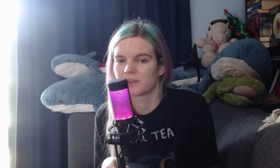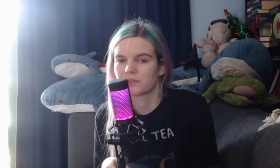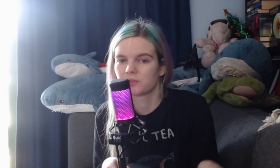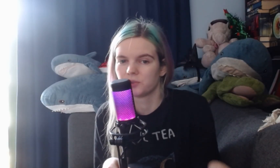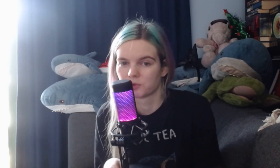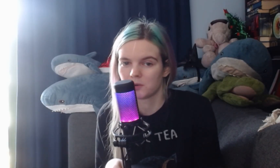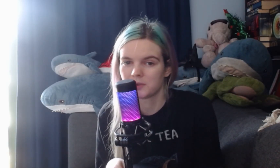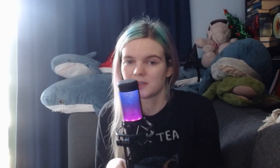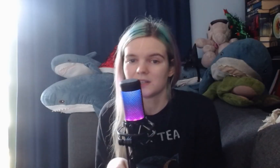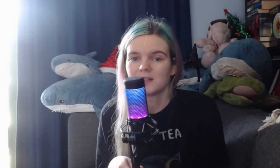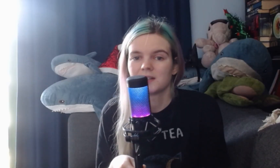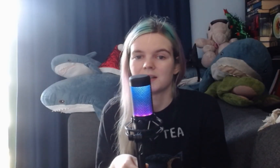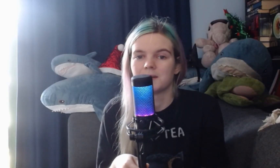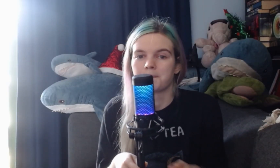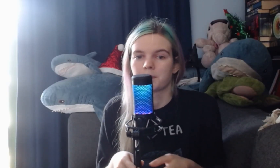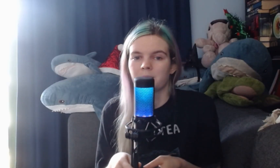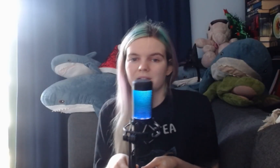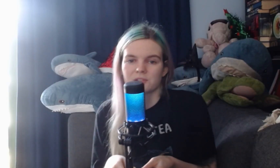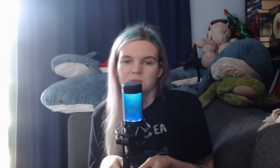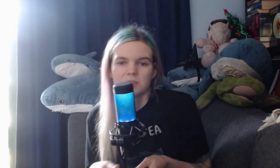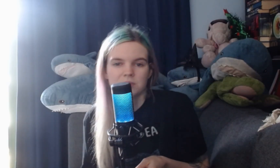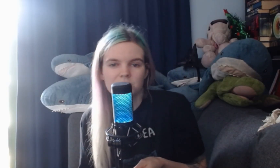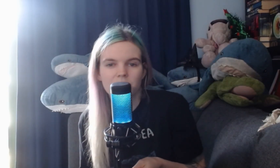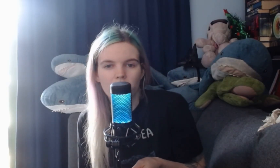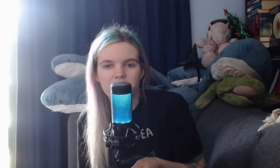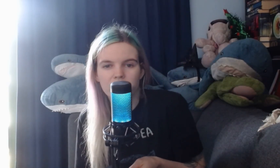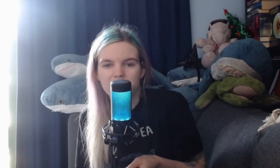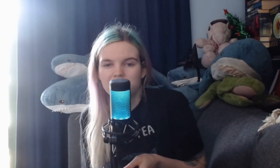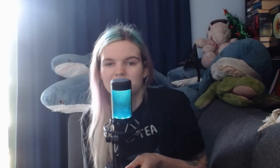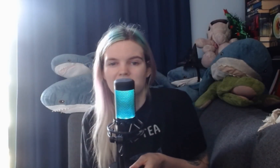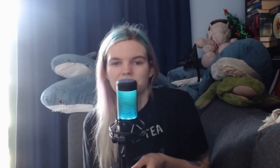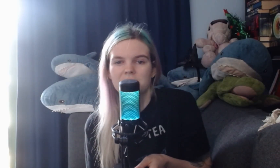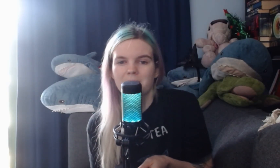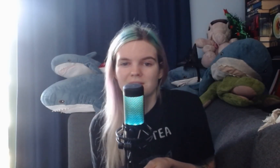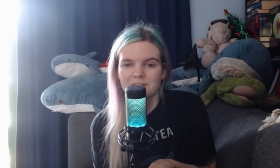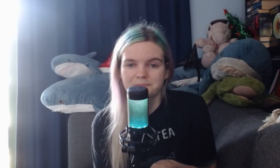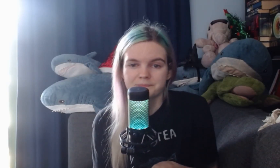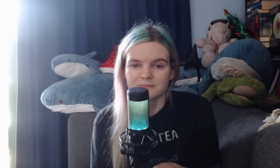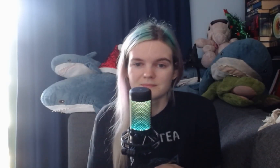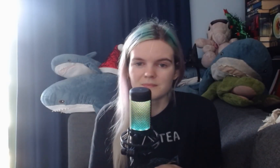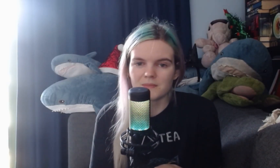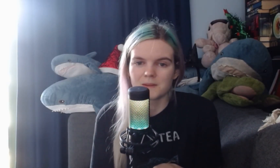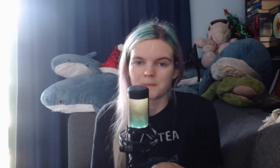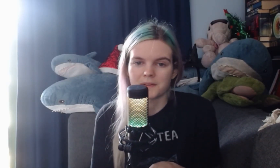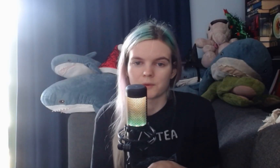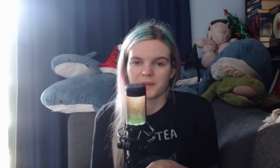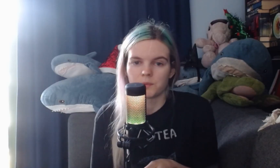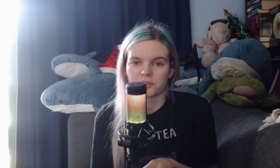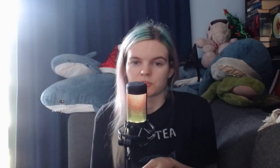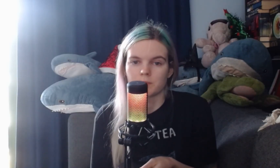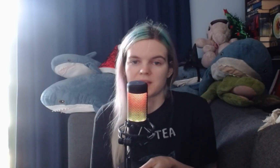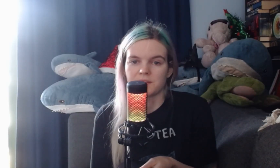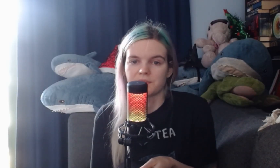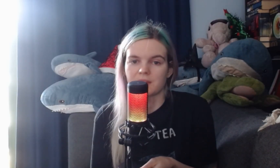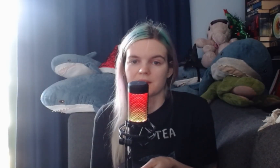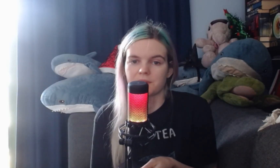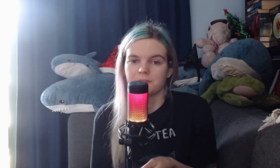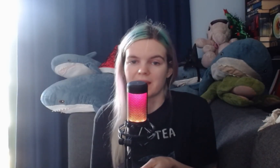to Europe. And also it's kind of expensive. But I really wanted to make these signs available